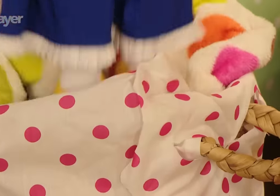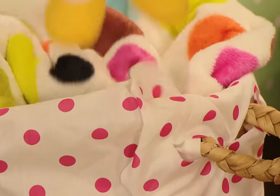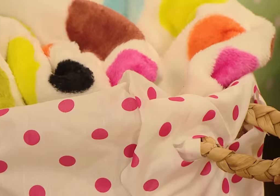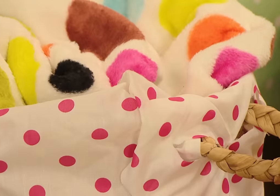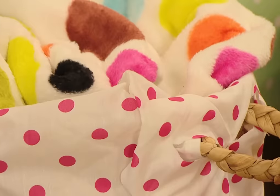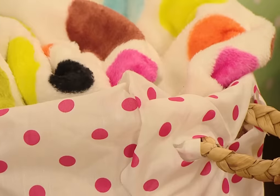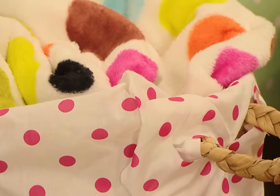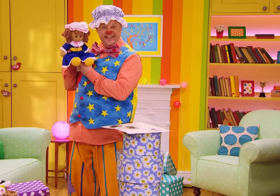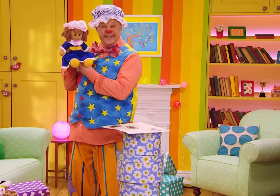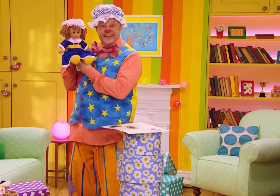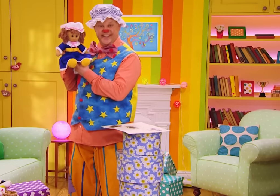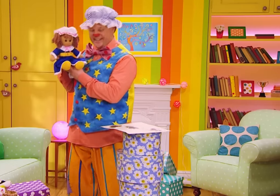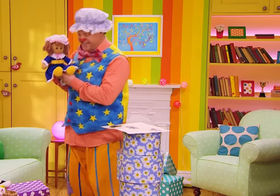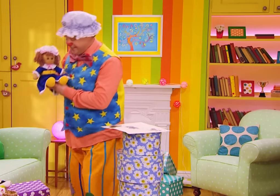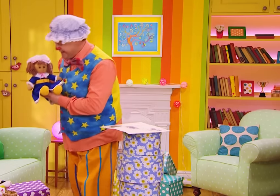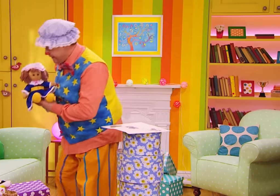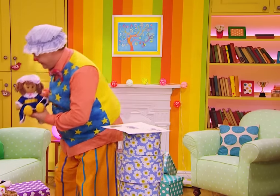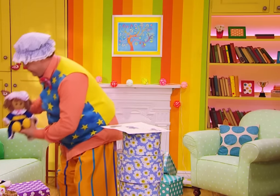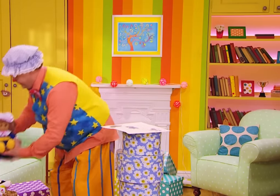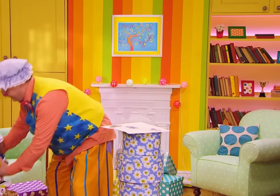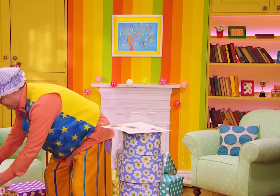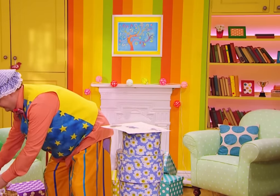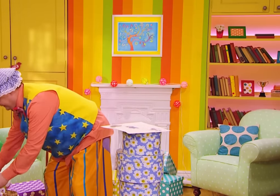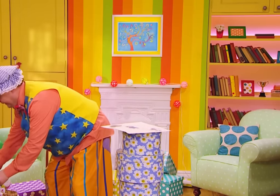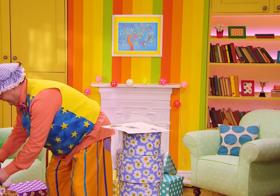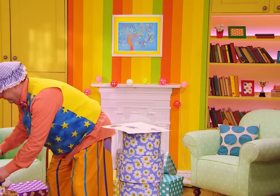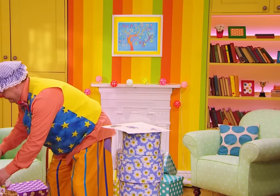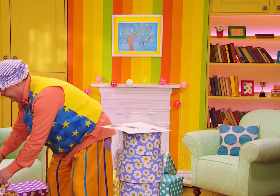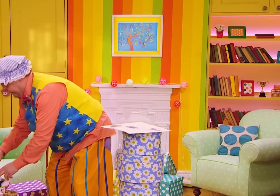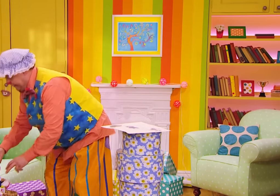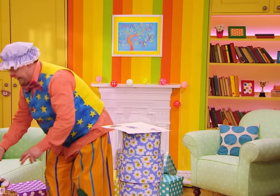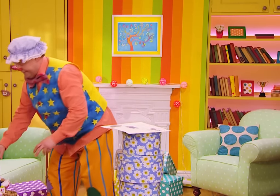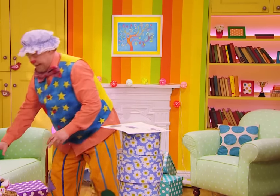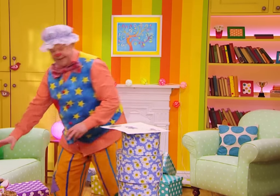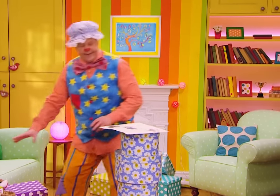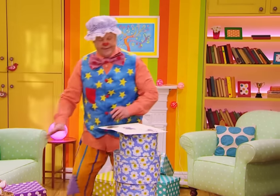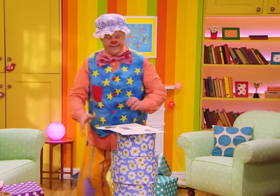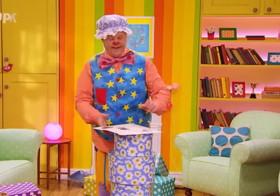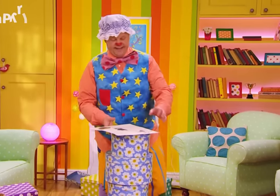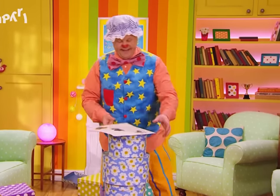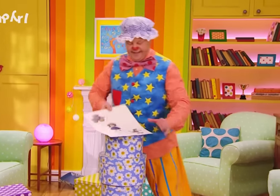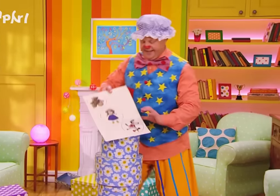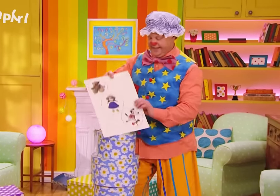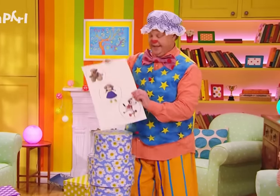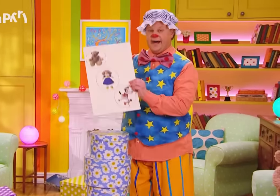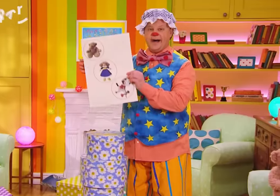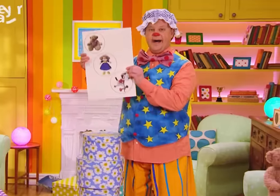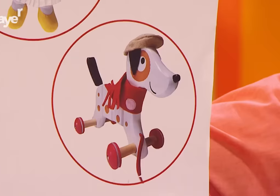Hi, Polly Dolly. Who do we need to find next, Mr. Tumble? Well, let's take a look, shall we? Aha,